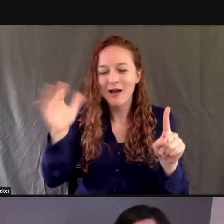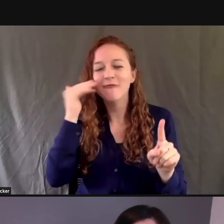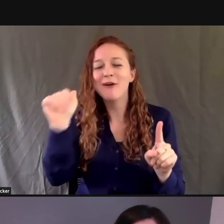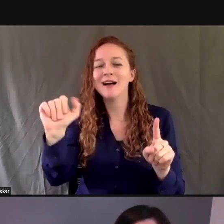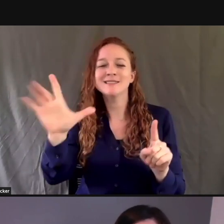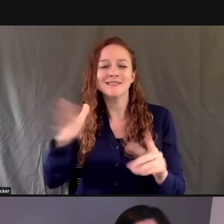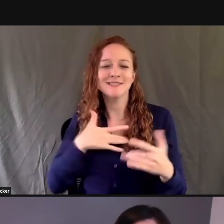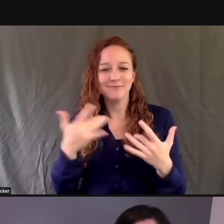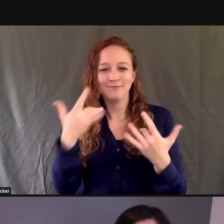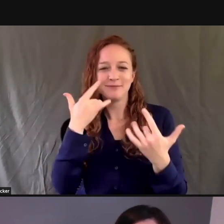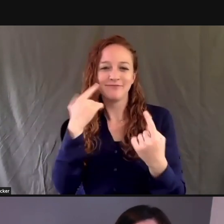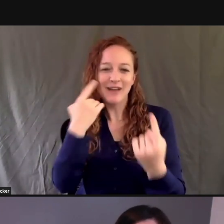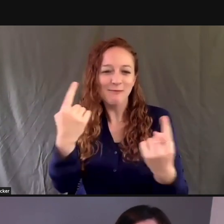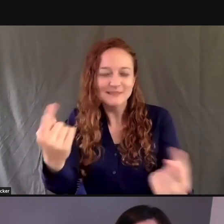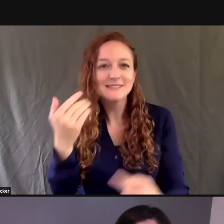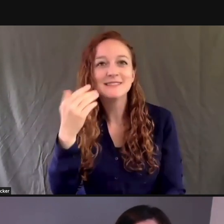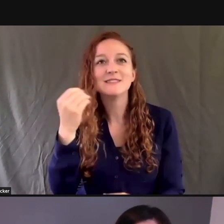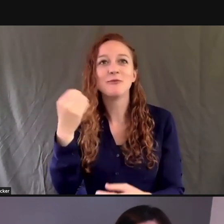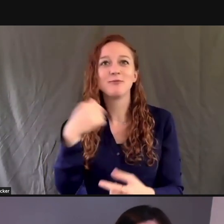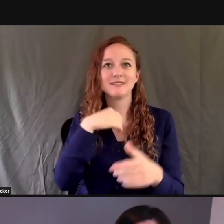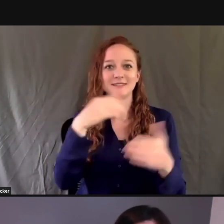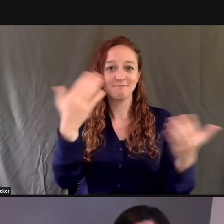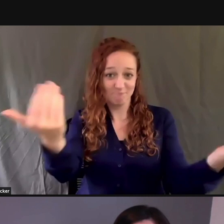takes an hour.